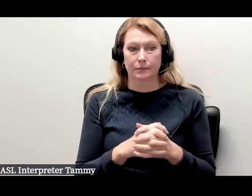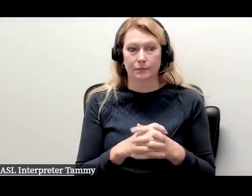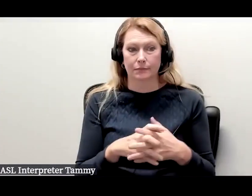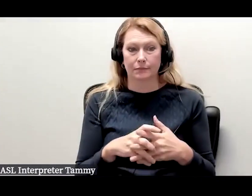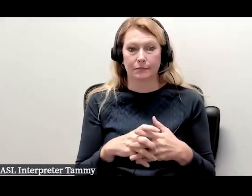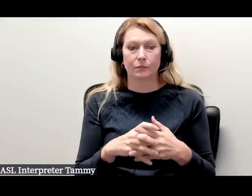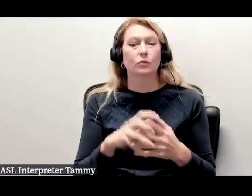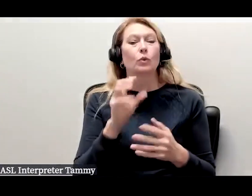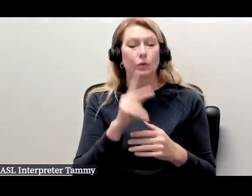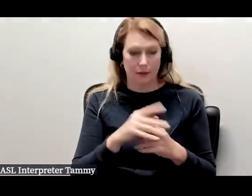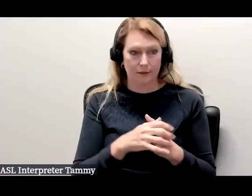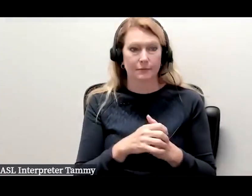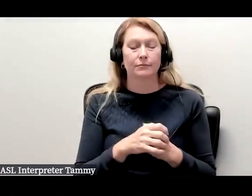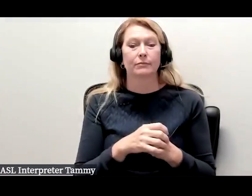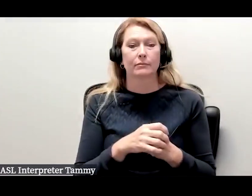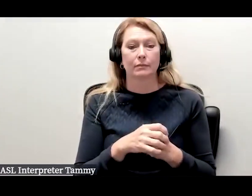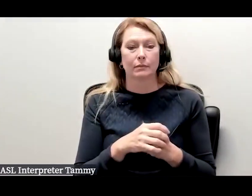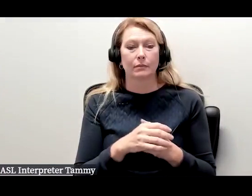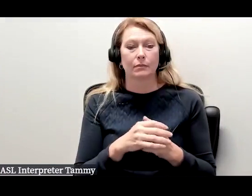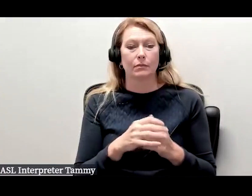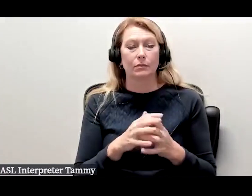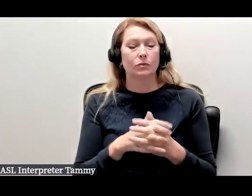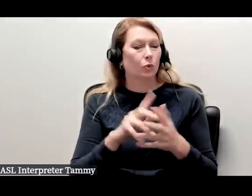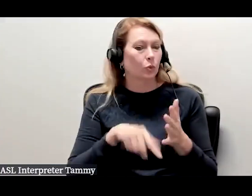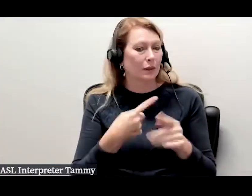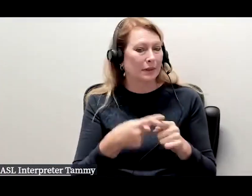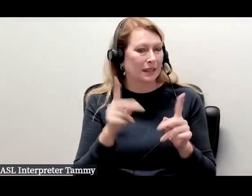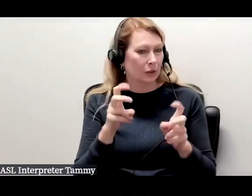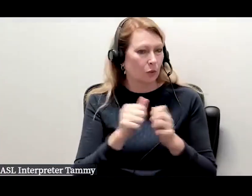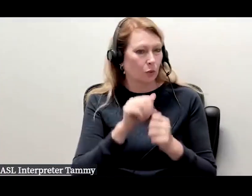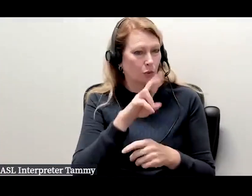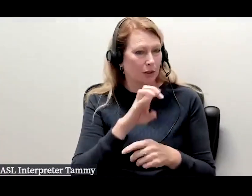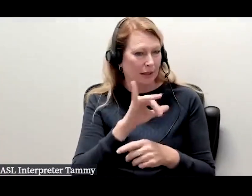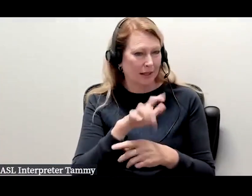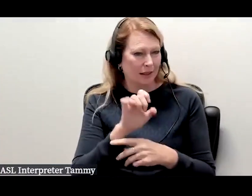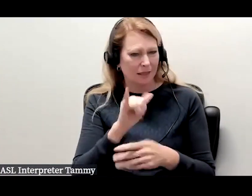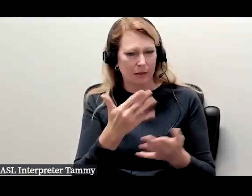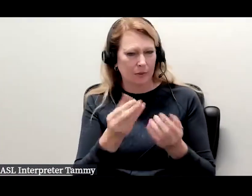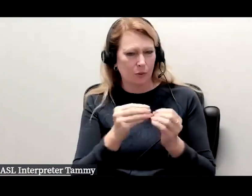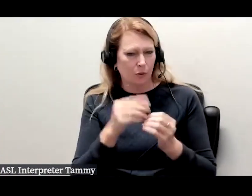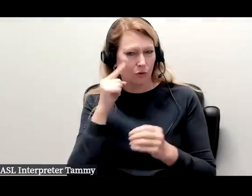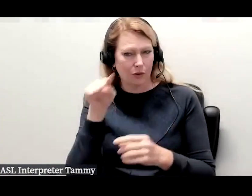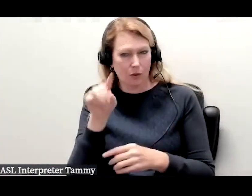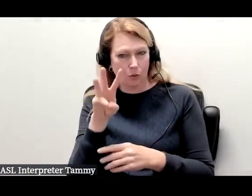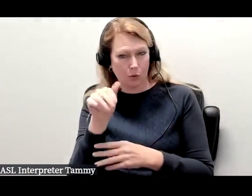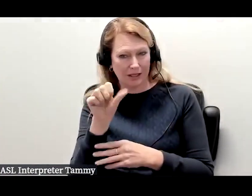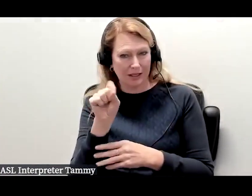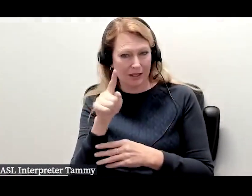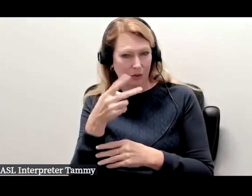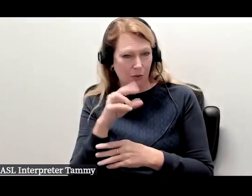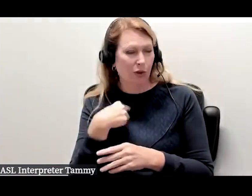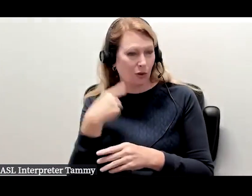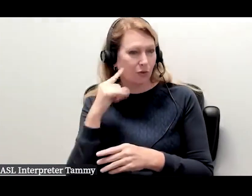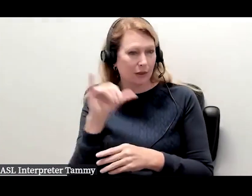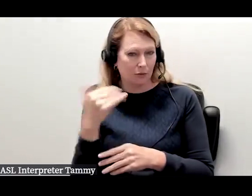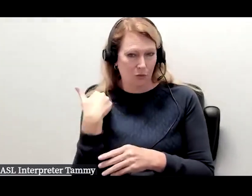Okay. And what about this issue of recycling? And that might be more for Waste Pro, but I've heard that in the past too,